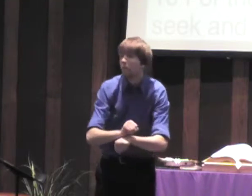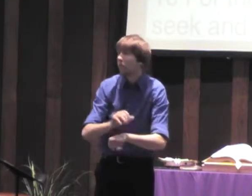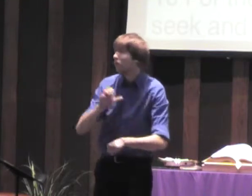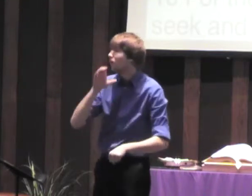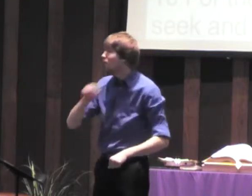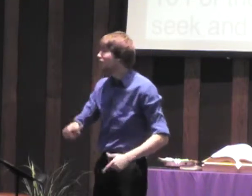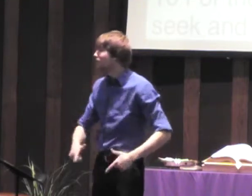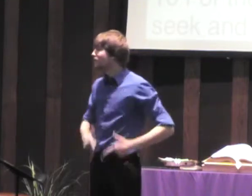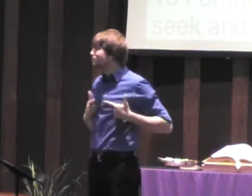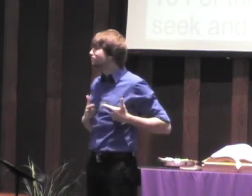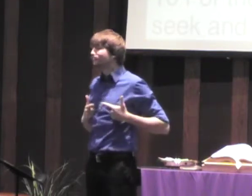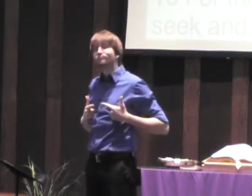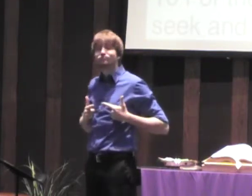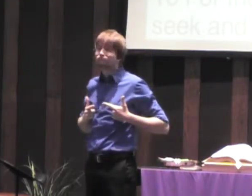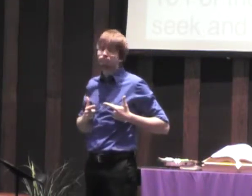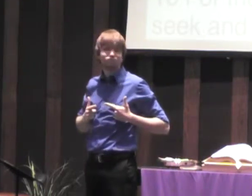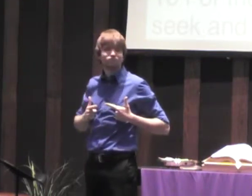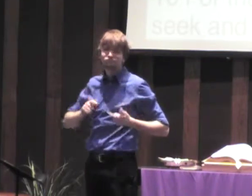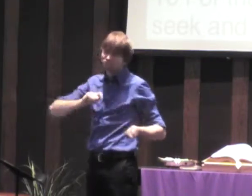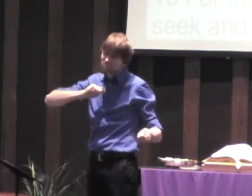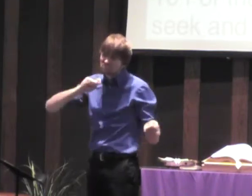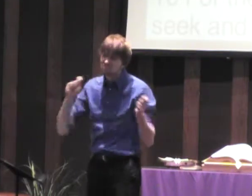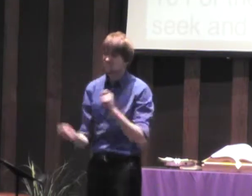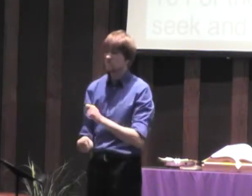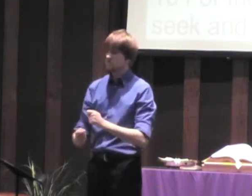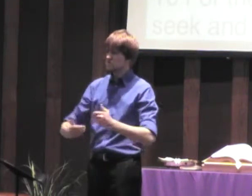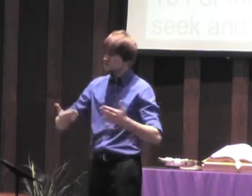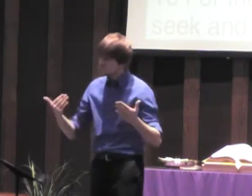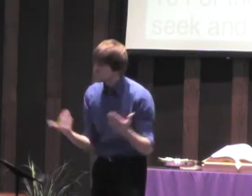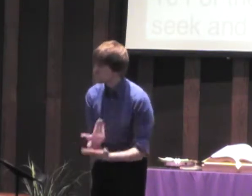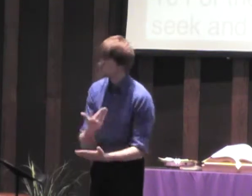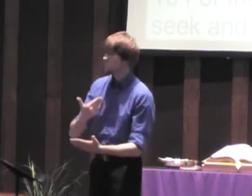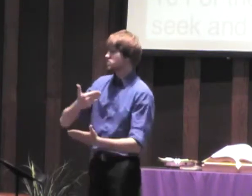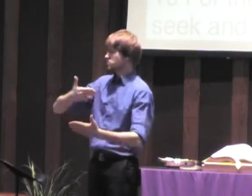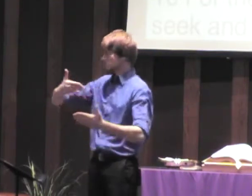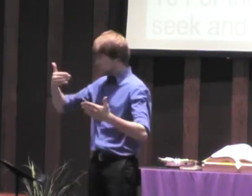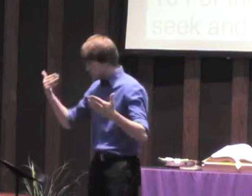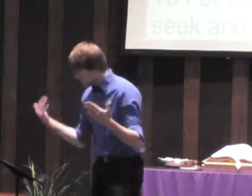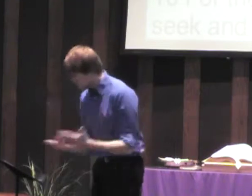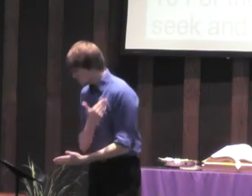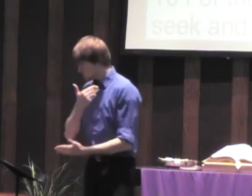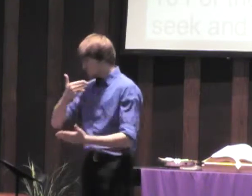Old clothes, old work, old life, all of it has changed into